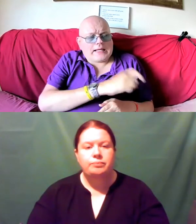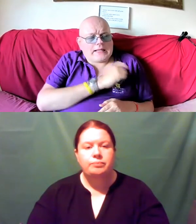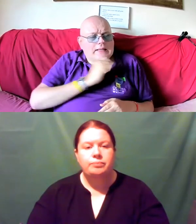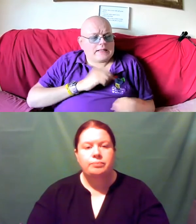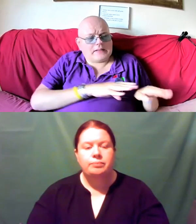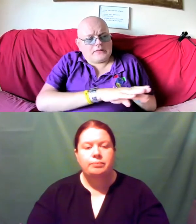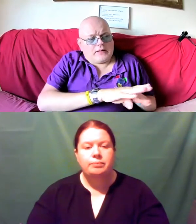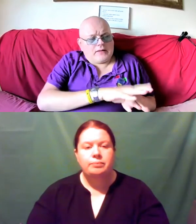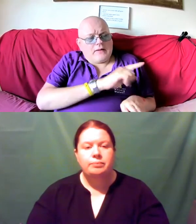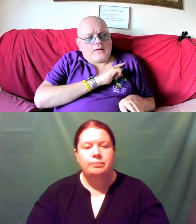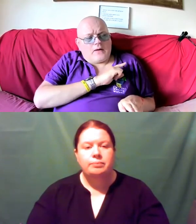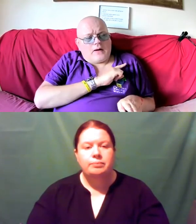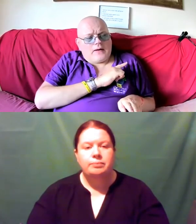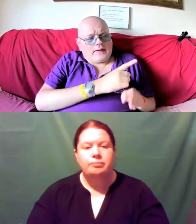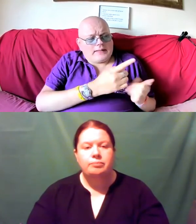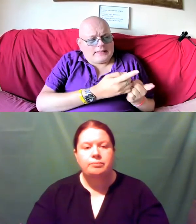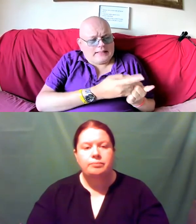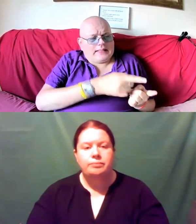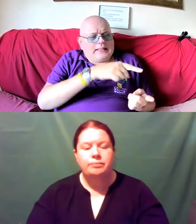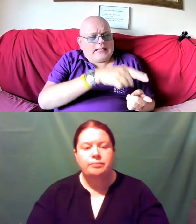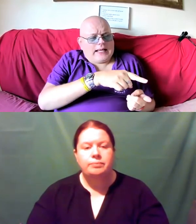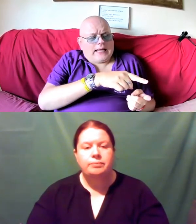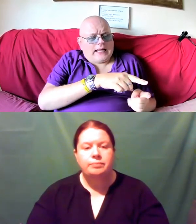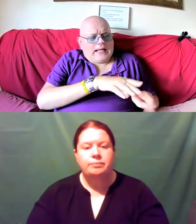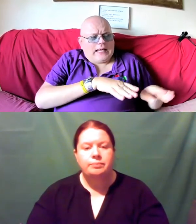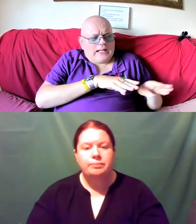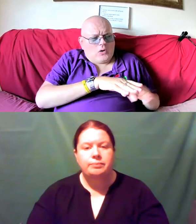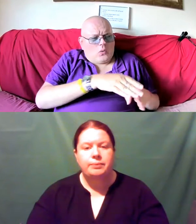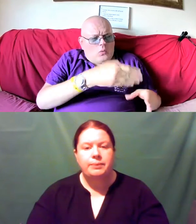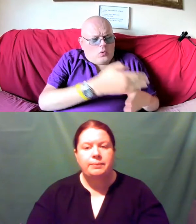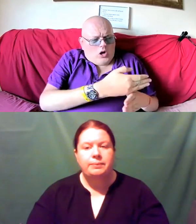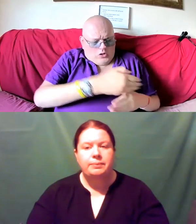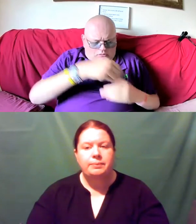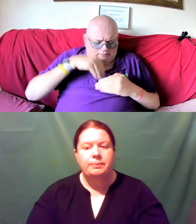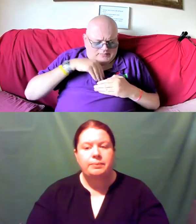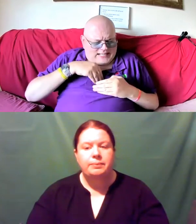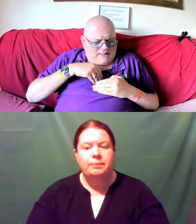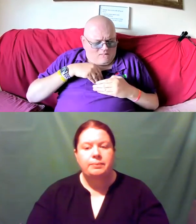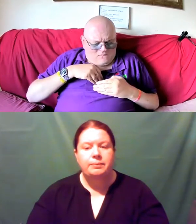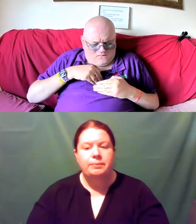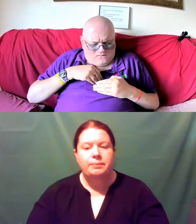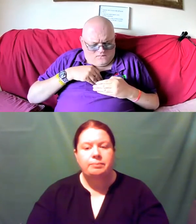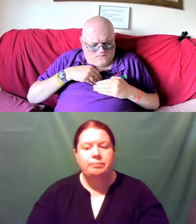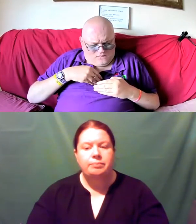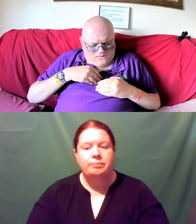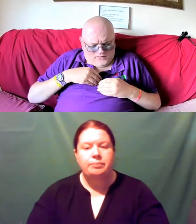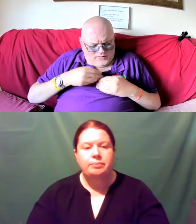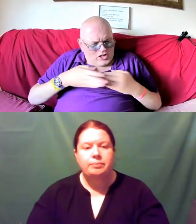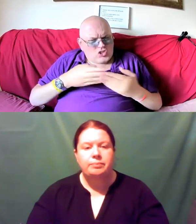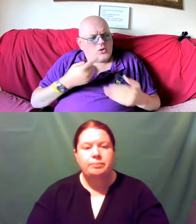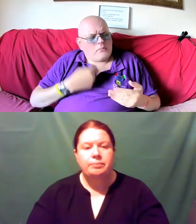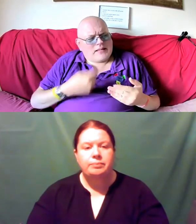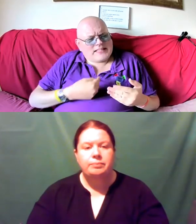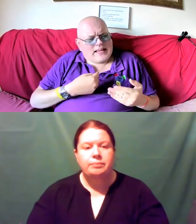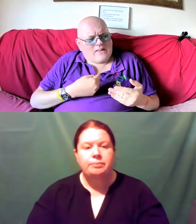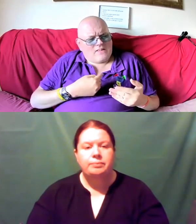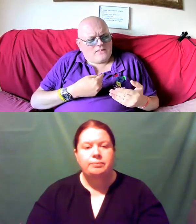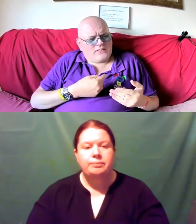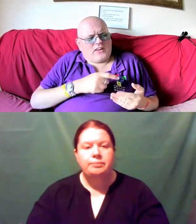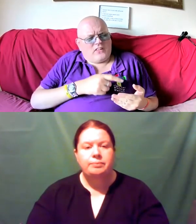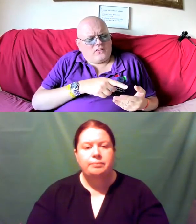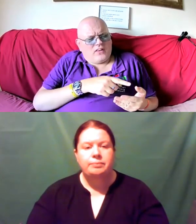that work that I needed to do on myself, to kind of reach a more healthy awareness of myself and of God. And so I don't particularly regret it.